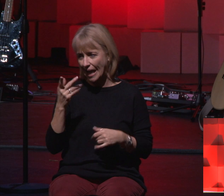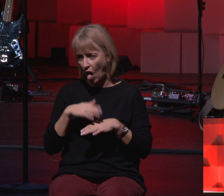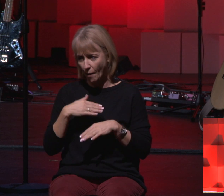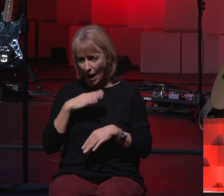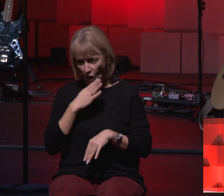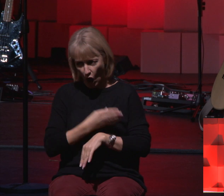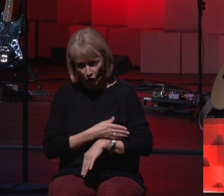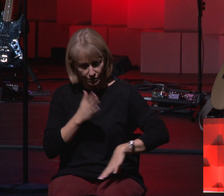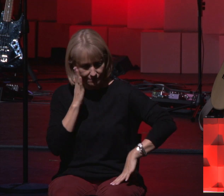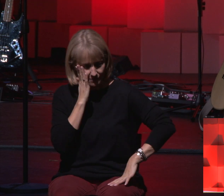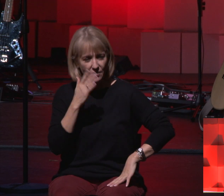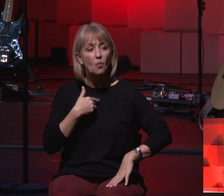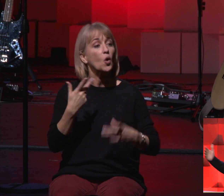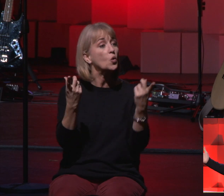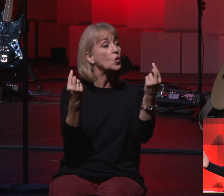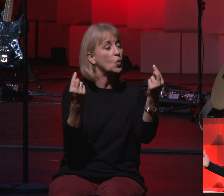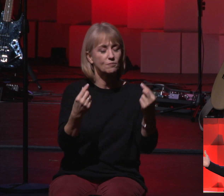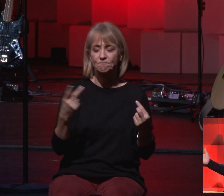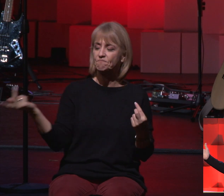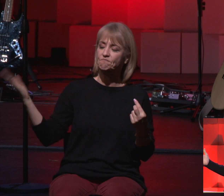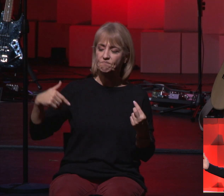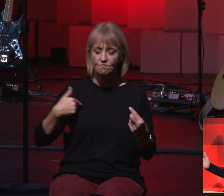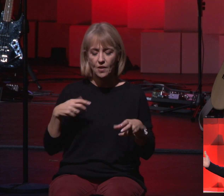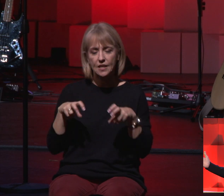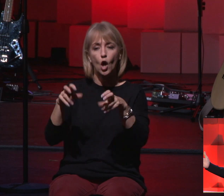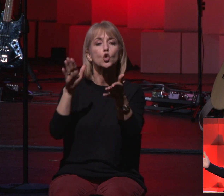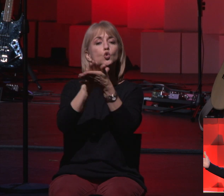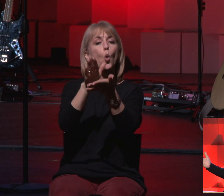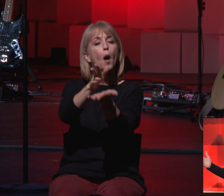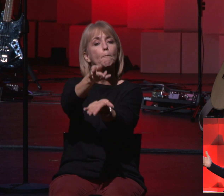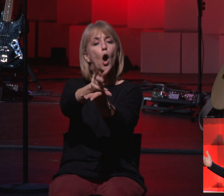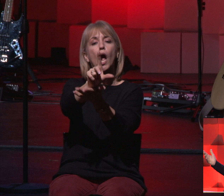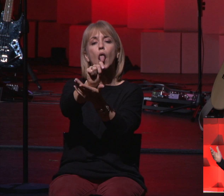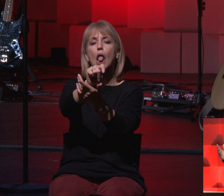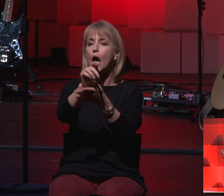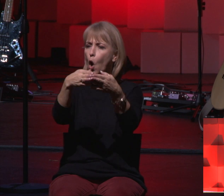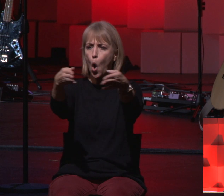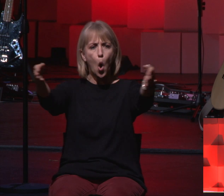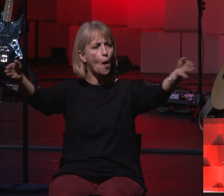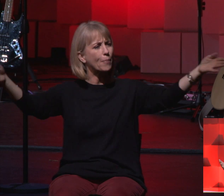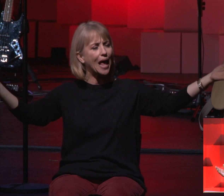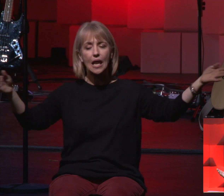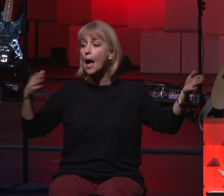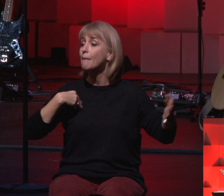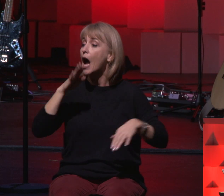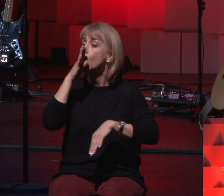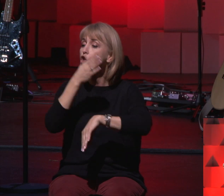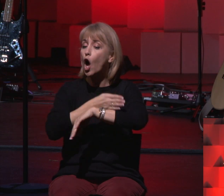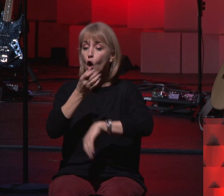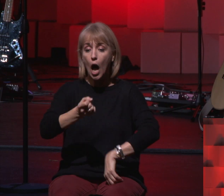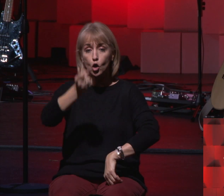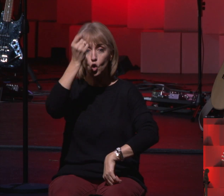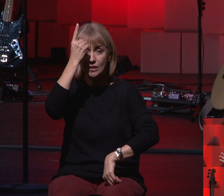the school parking lot, so it was big and wide open. That's a good place to start. And she didn't quite understand the difference